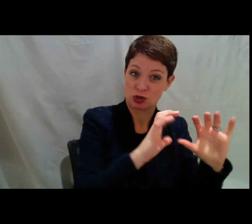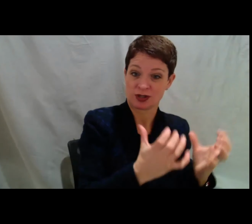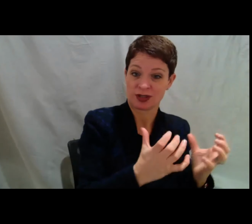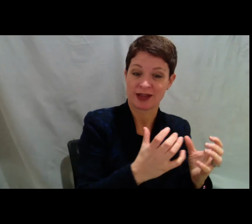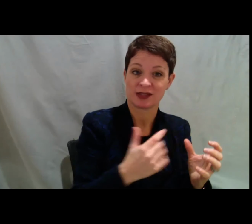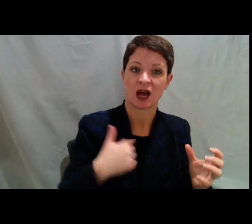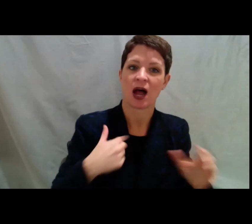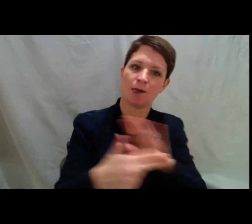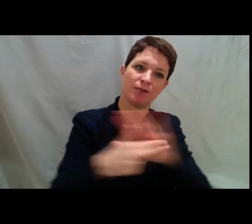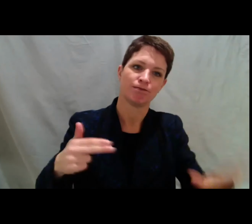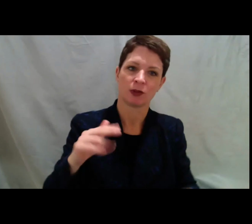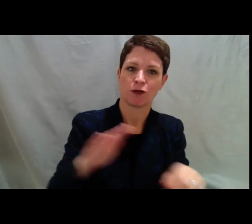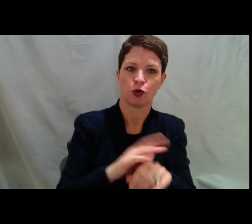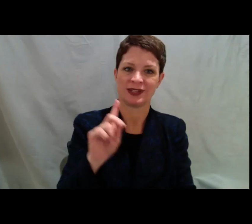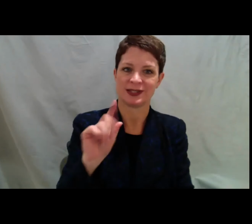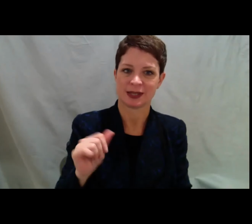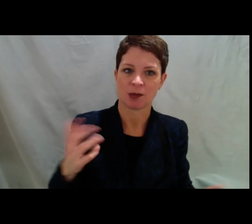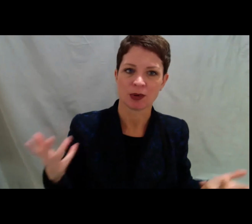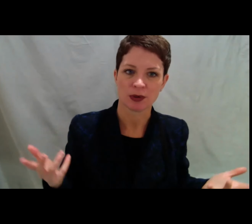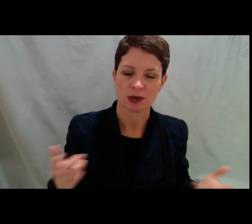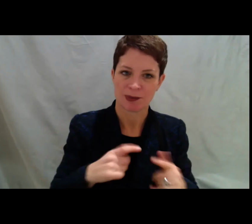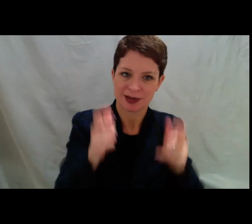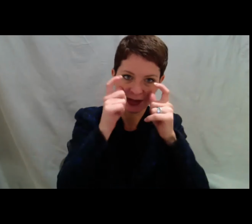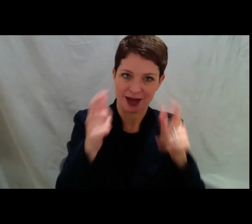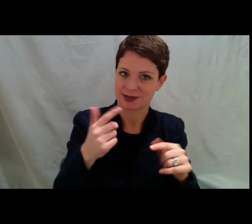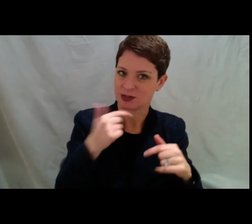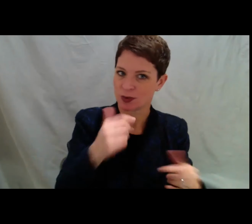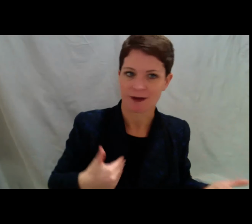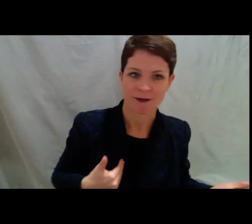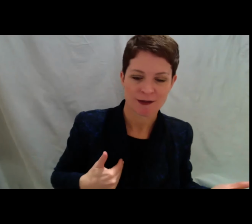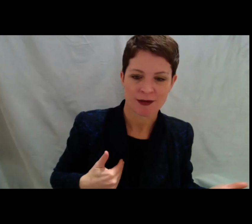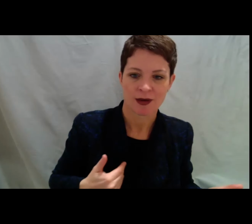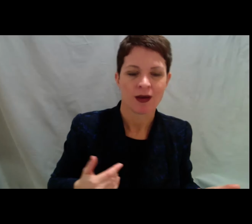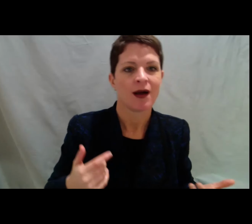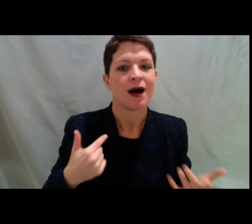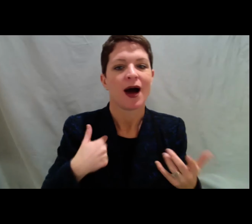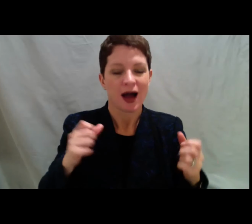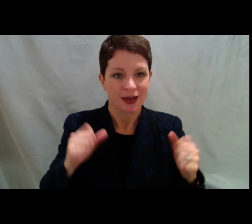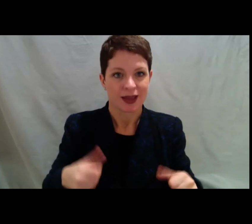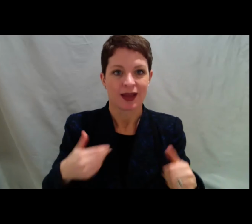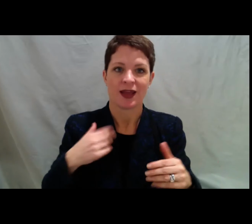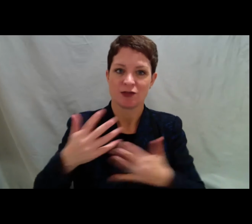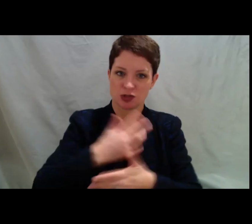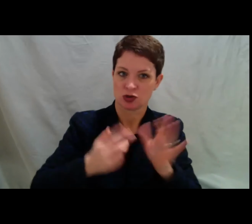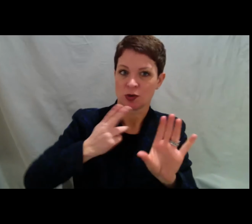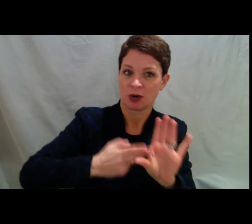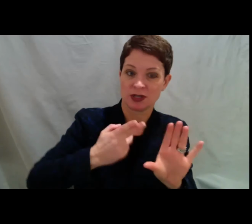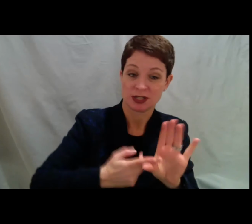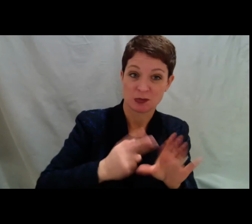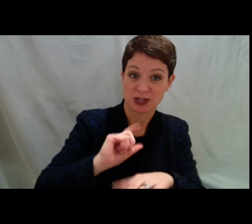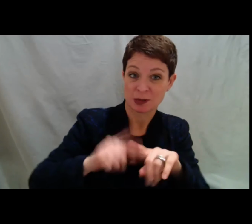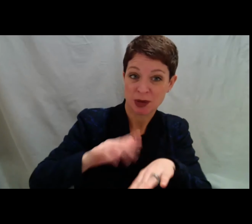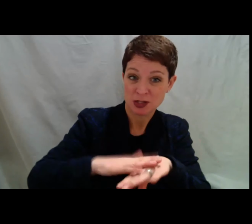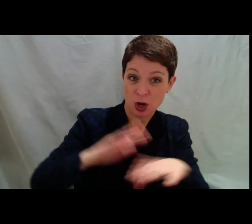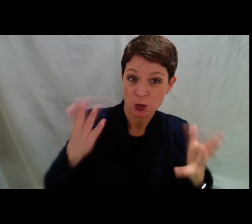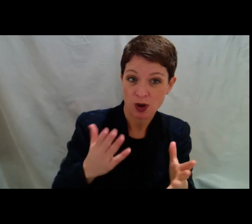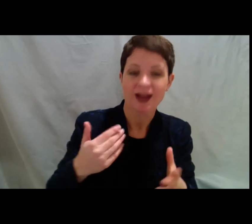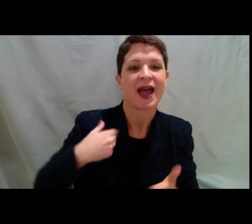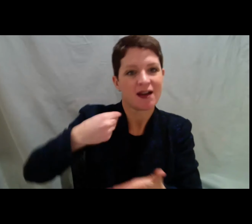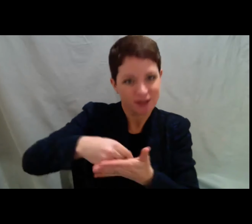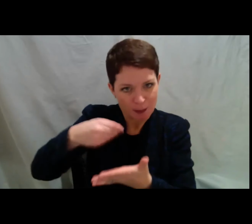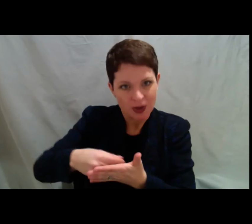fully disabled. And so my ability to have social participation is predicated on my ability to have the money to